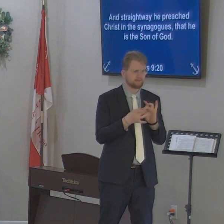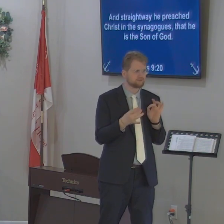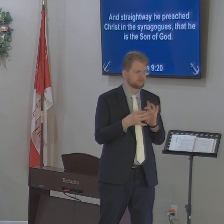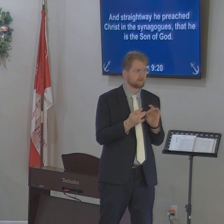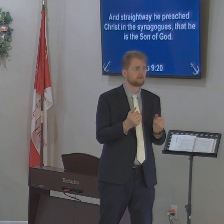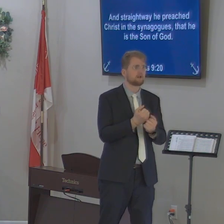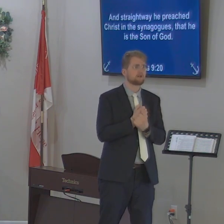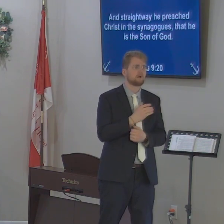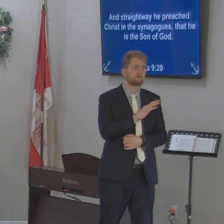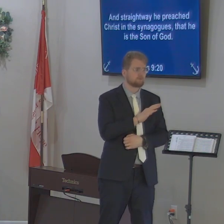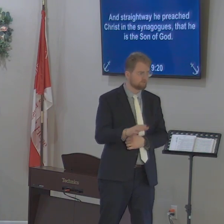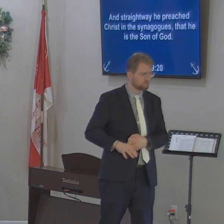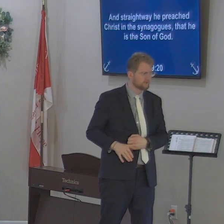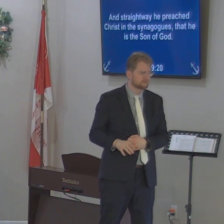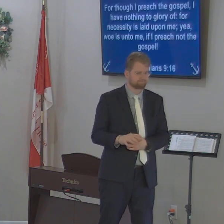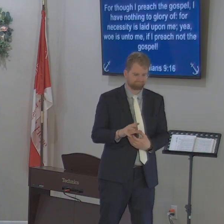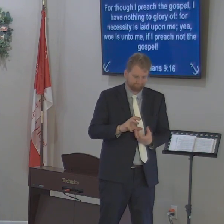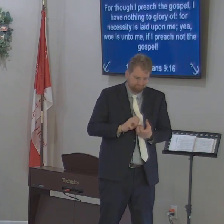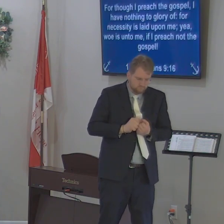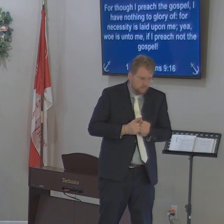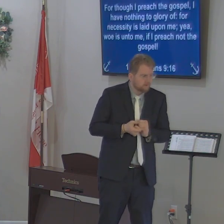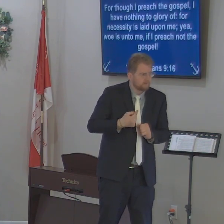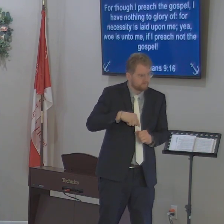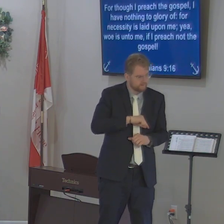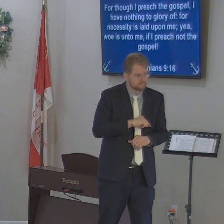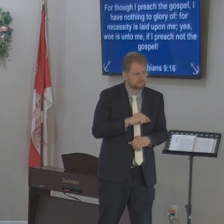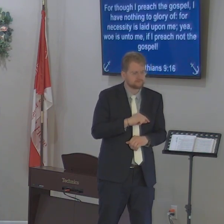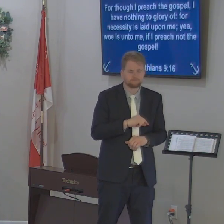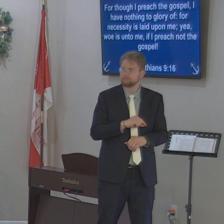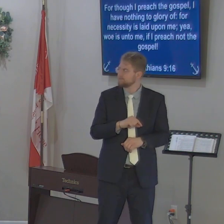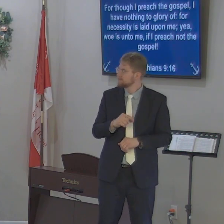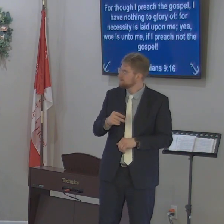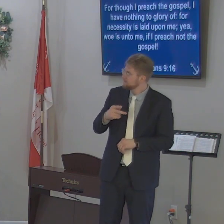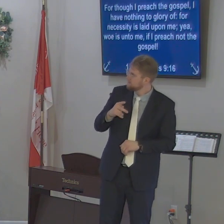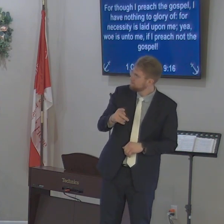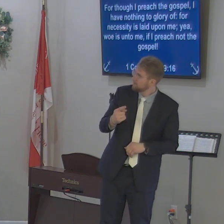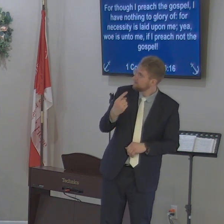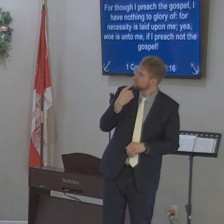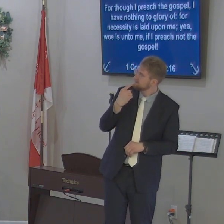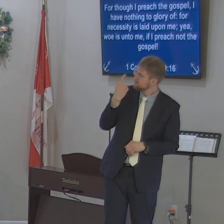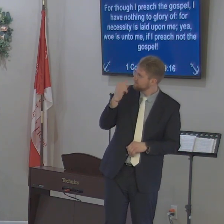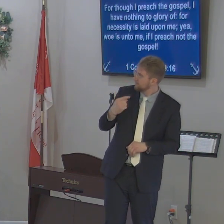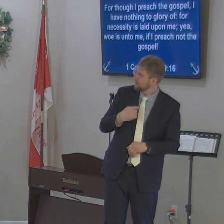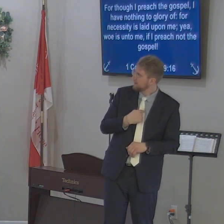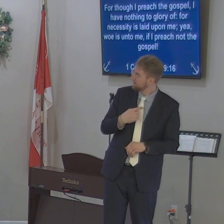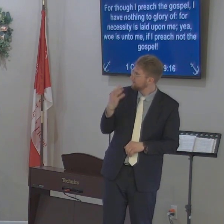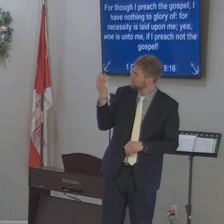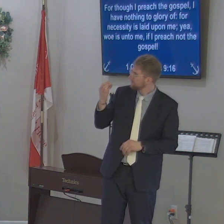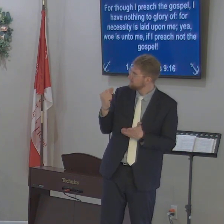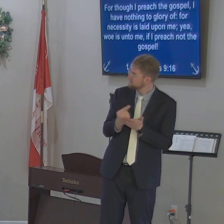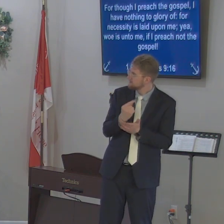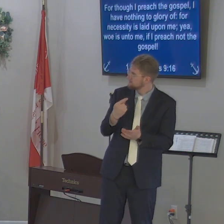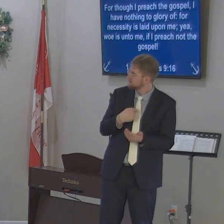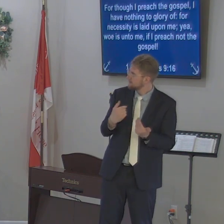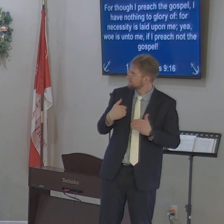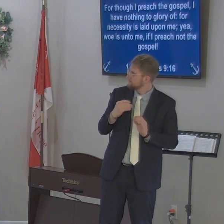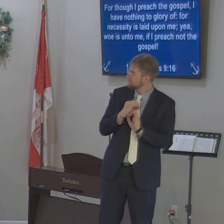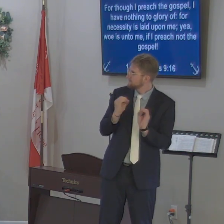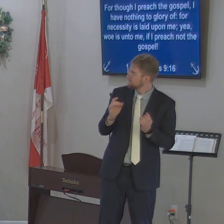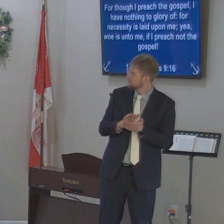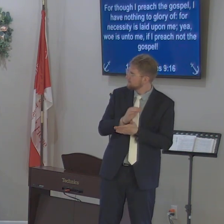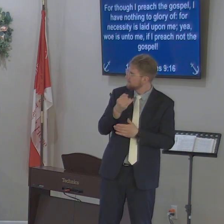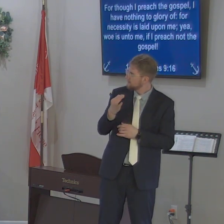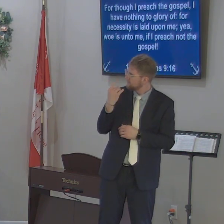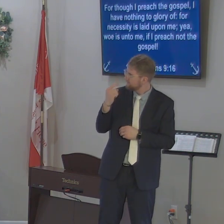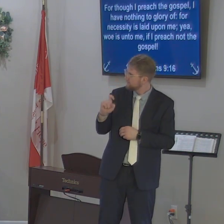Christ constraineth us. In 1 Corinthians chapter 9, 16, Paul said this, for though I preach the gospel, I have nothing to glory of, for necessity is laid upon me.